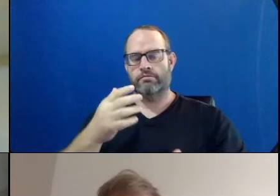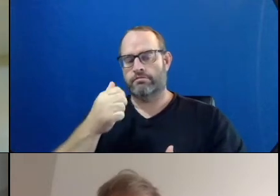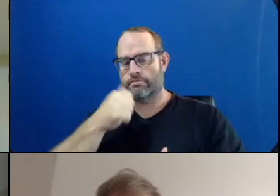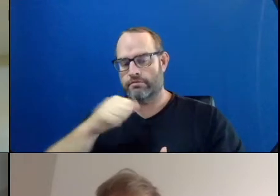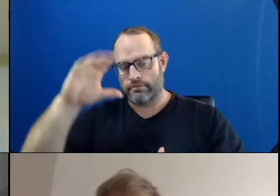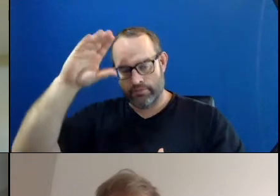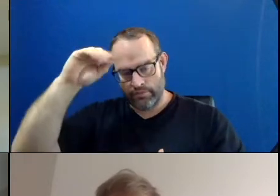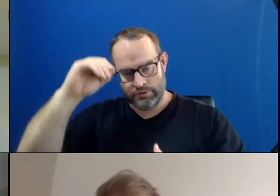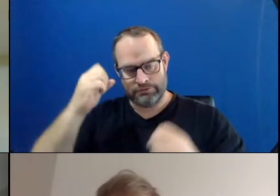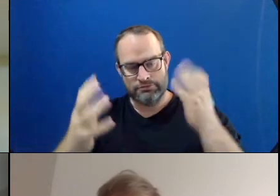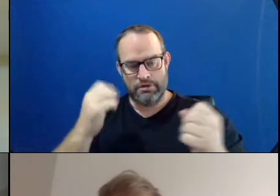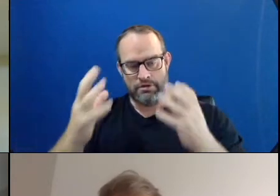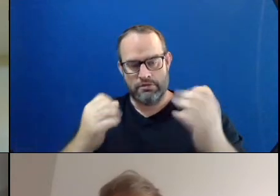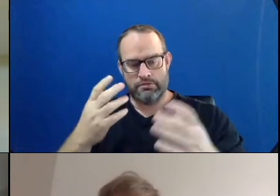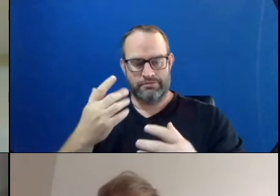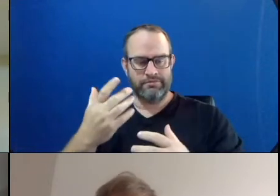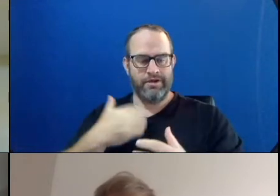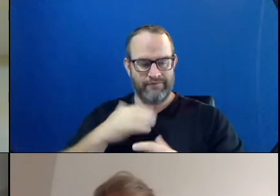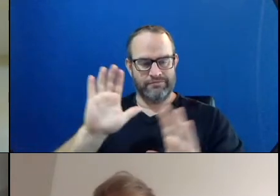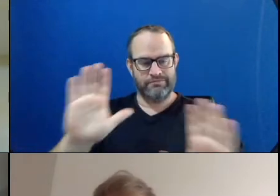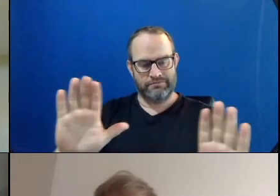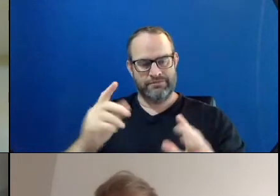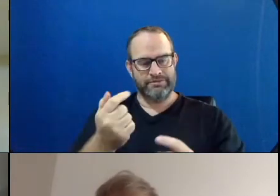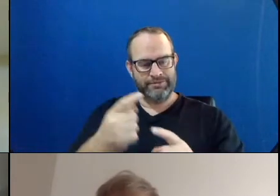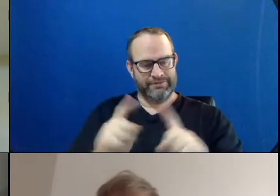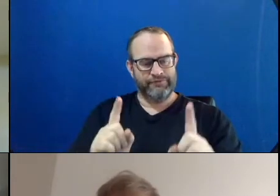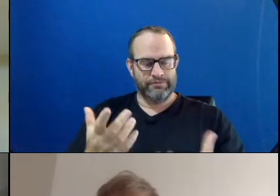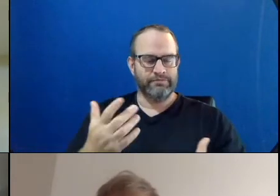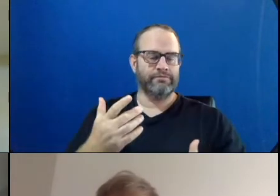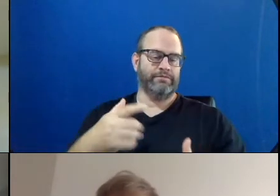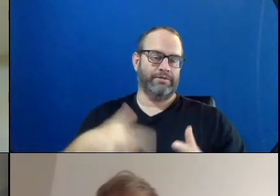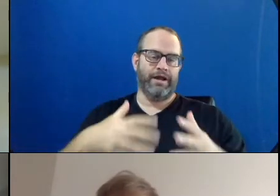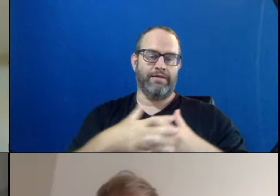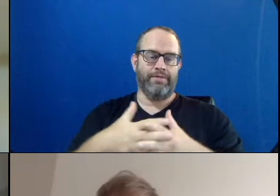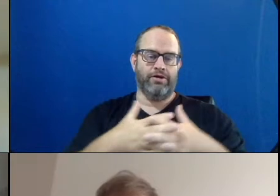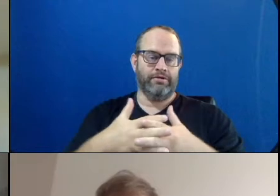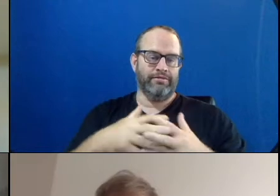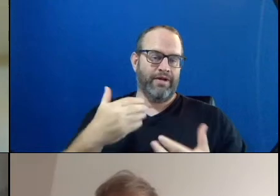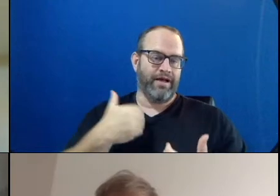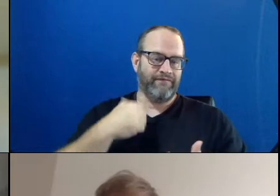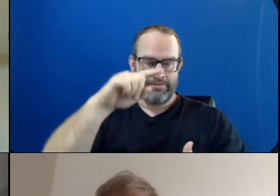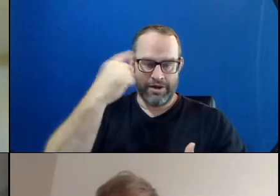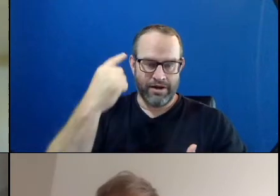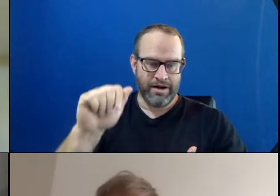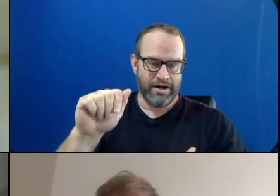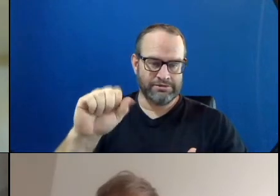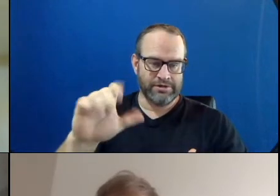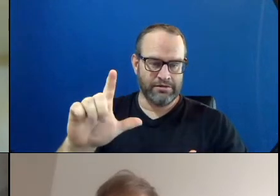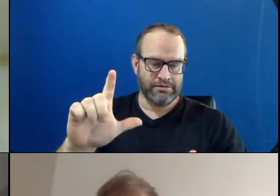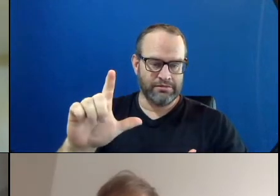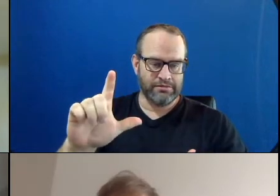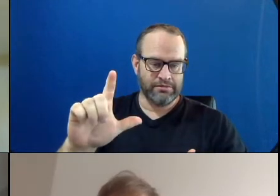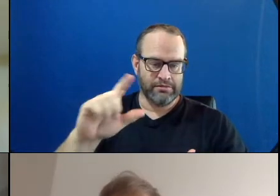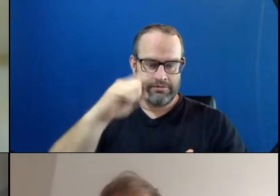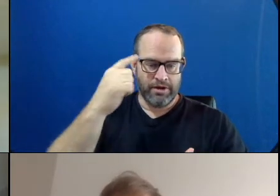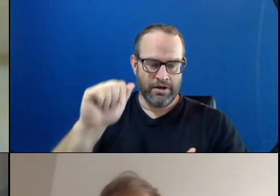focusing on dialects, meeting with people from different towns, villages, and learning their sign